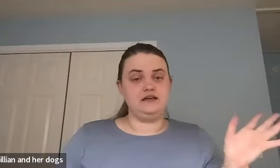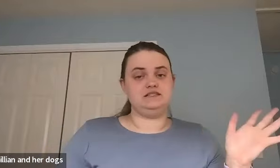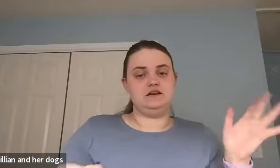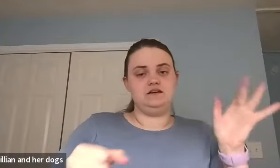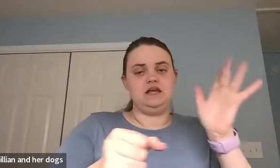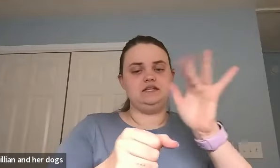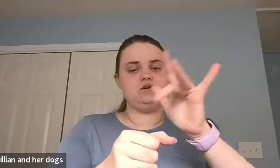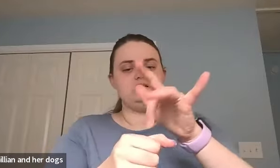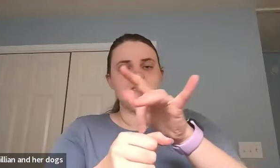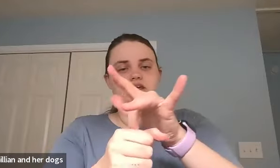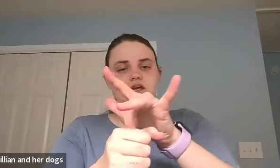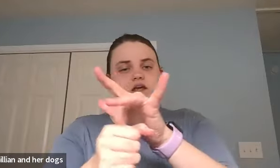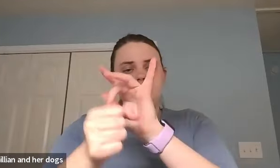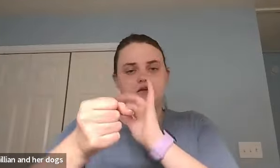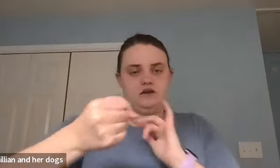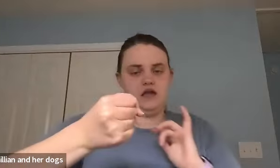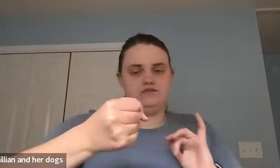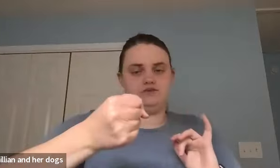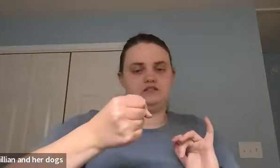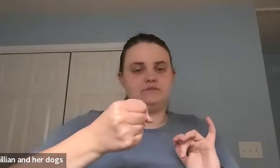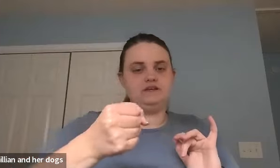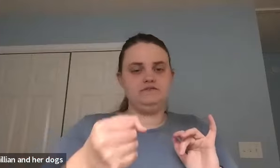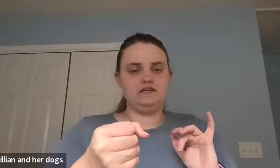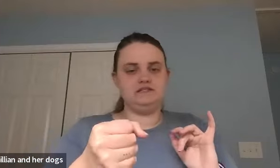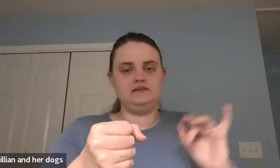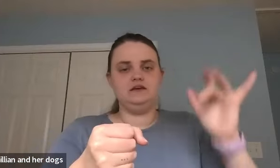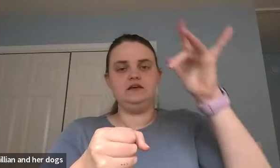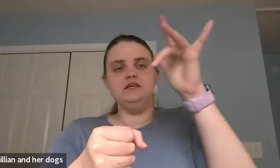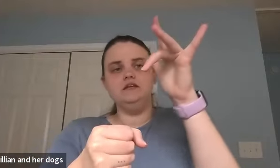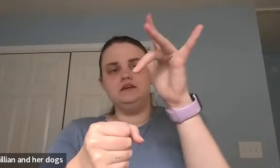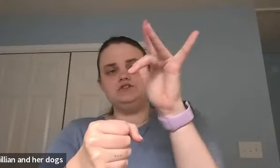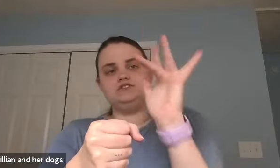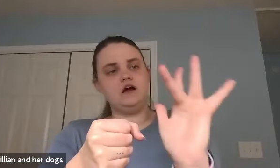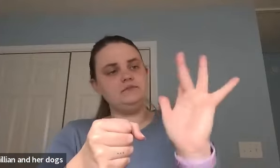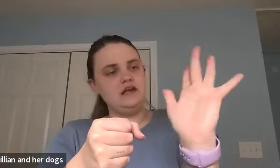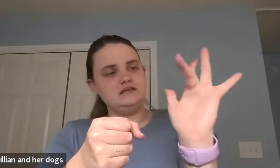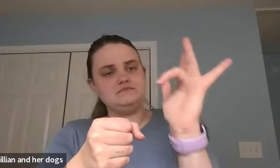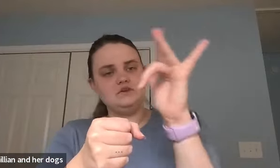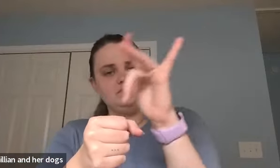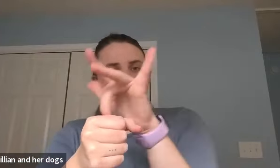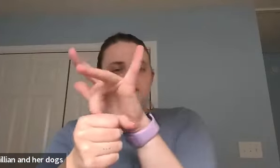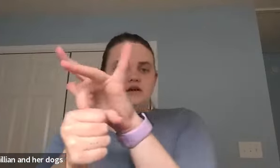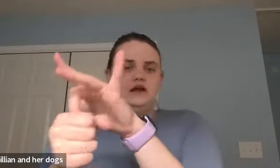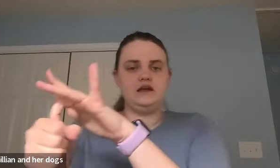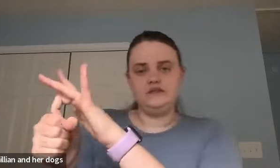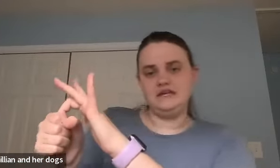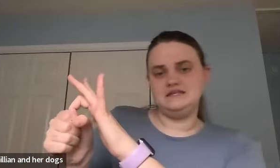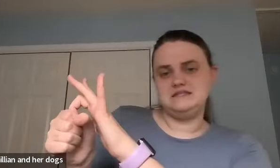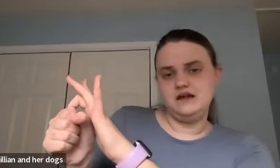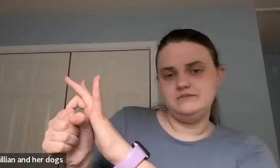a sign, and it's going to be, you're going to have your non-dominant of fist. Your dominant has the middle finger kind of like, it's not in, but